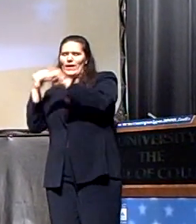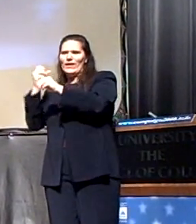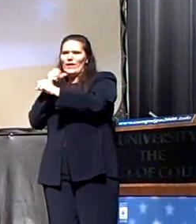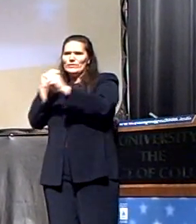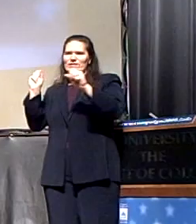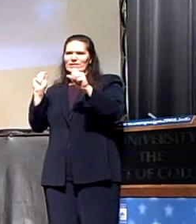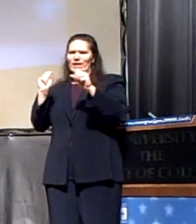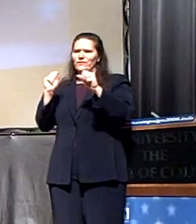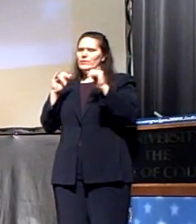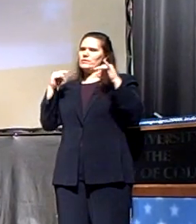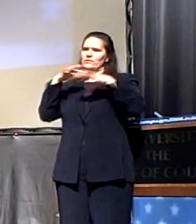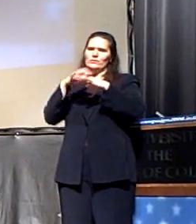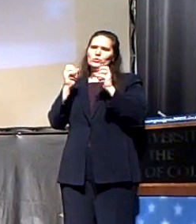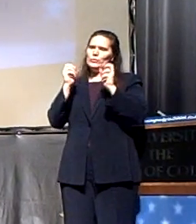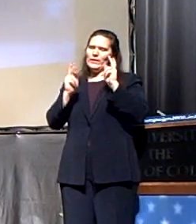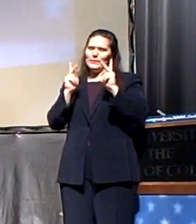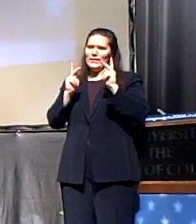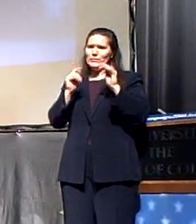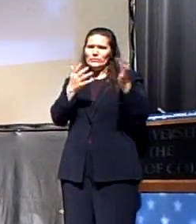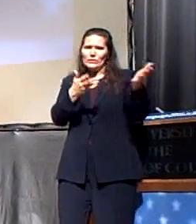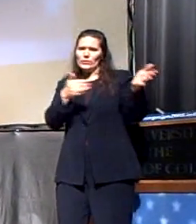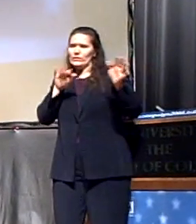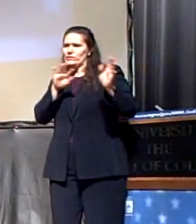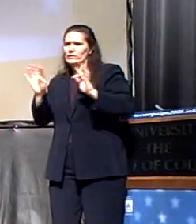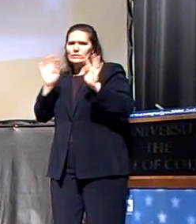overcrowded. And we had